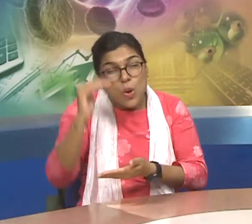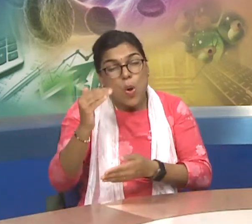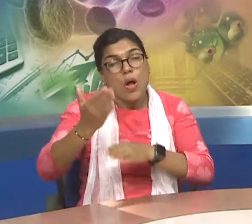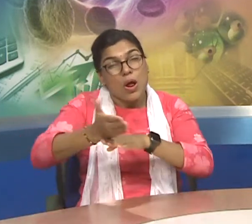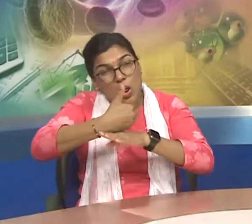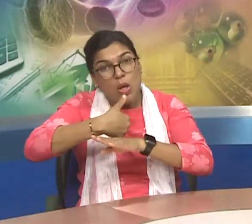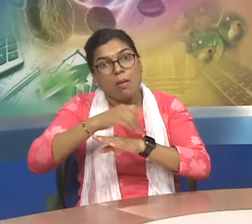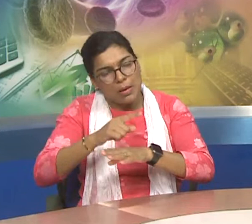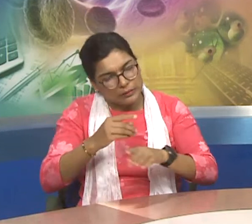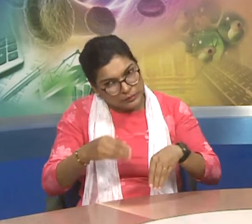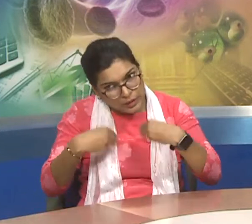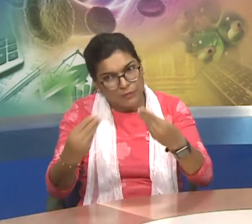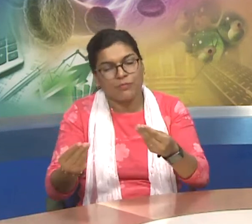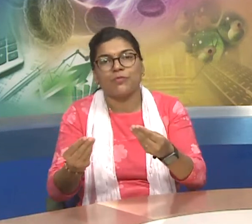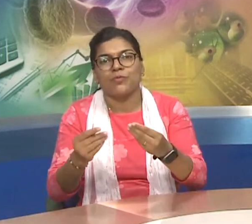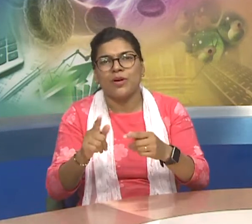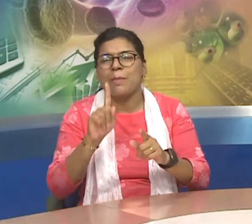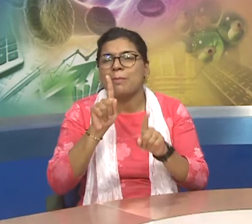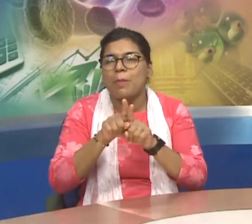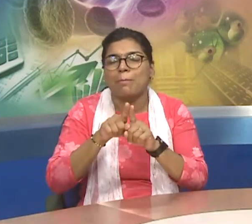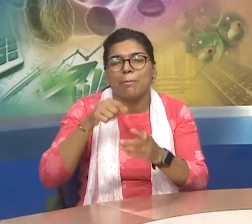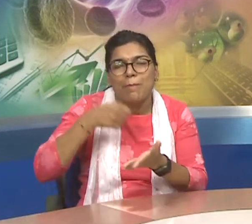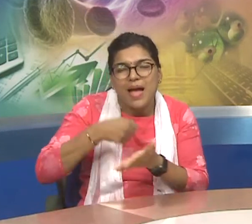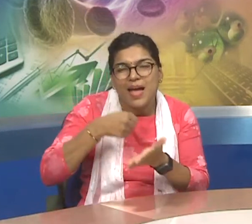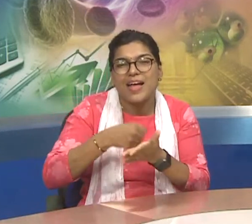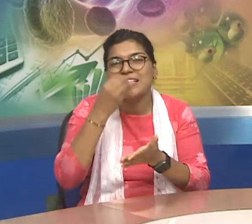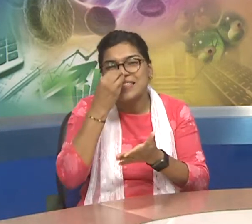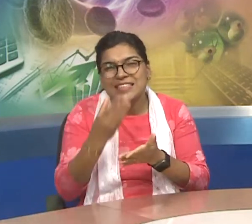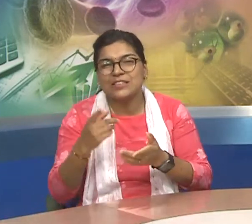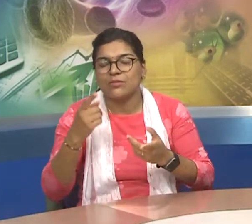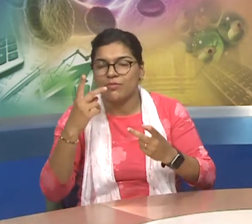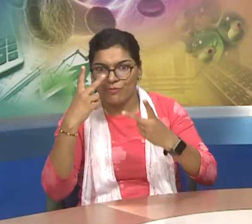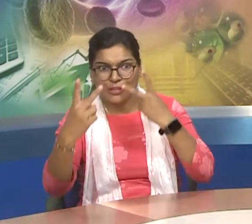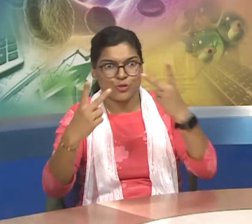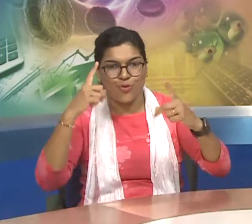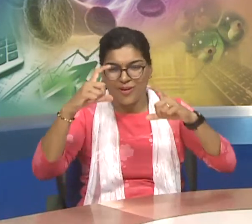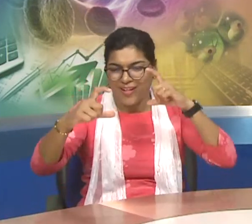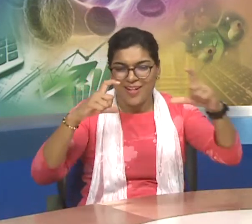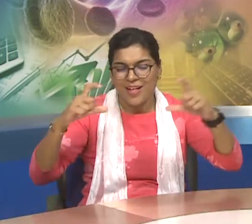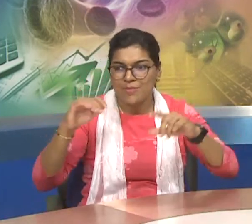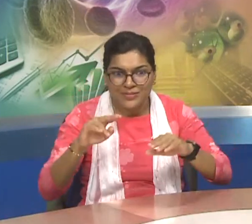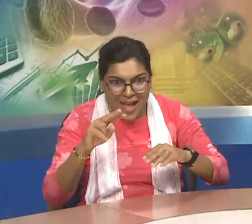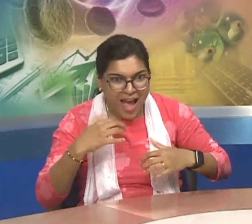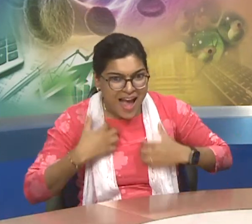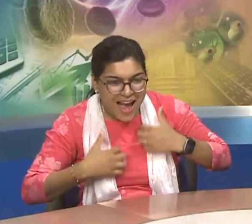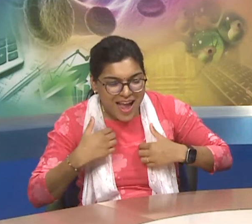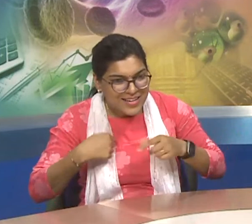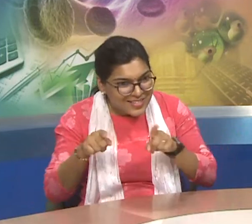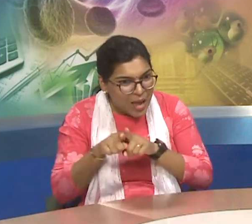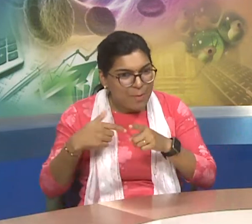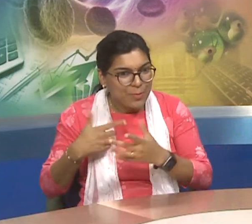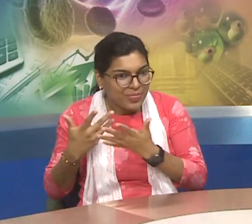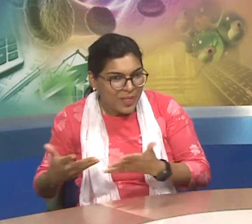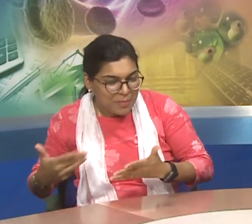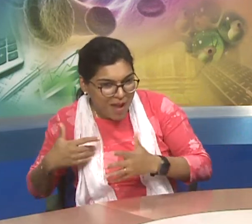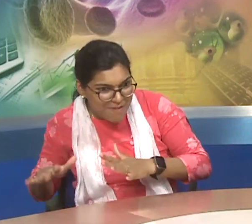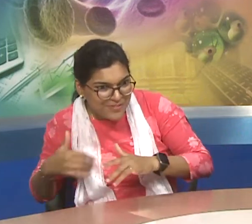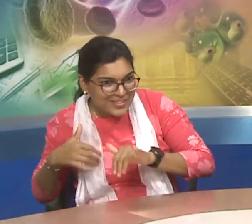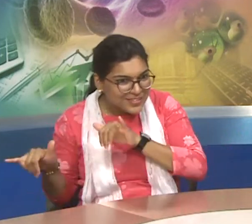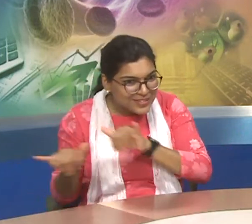And they all try this endeavor to cultivate reading habits among the children at a